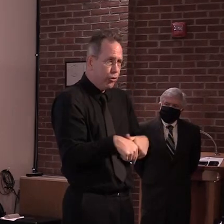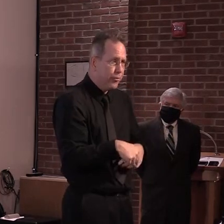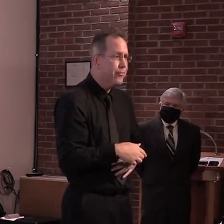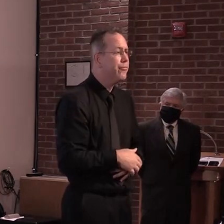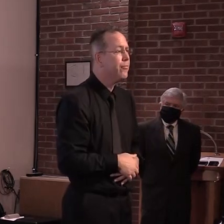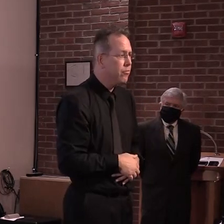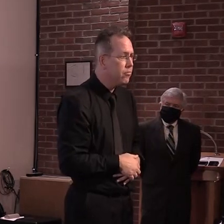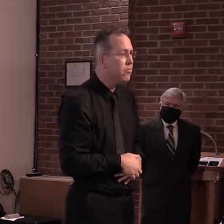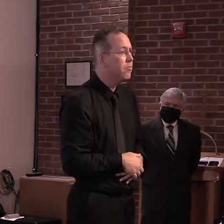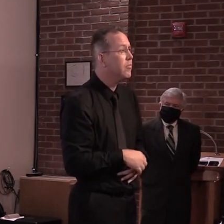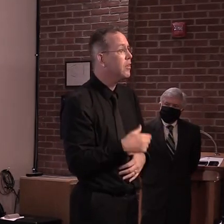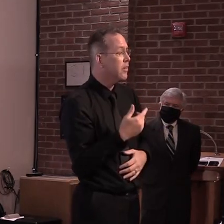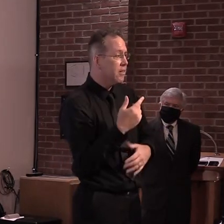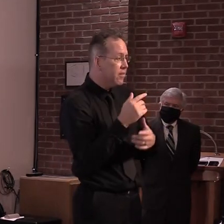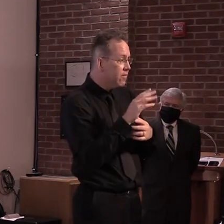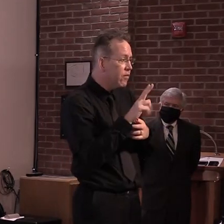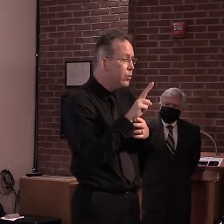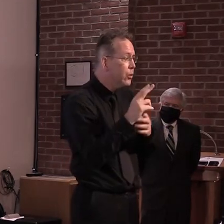case growth that is